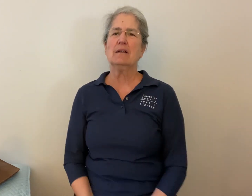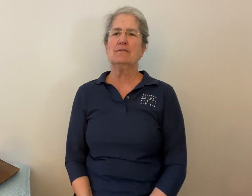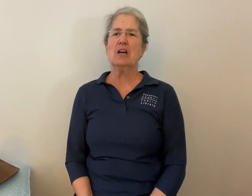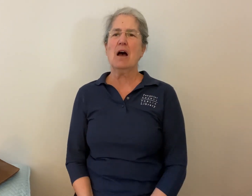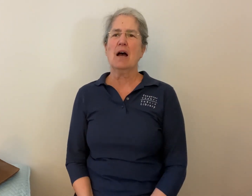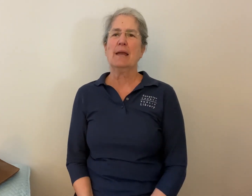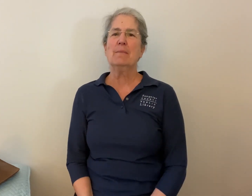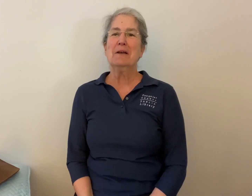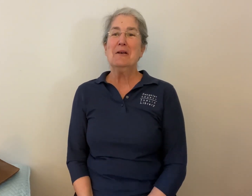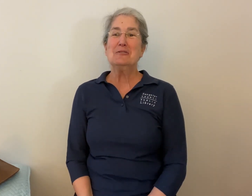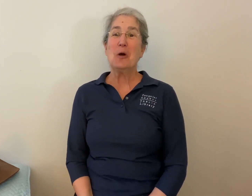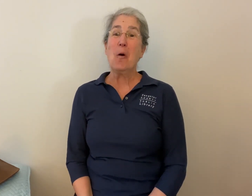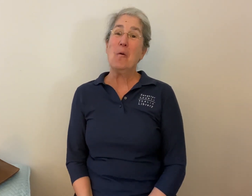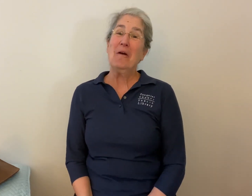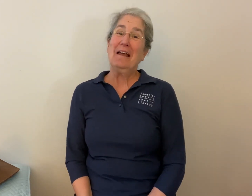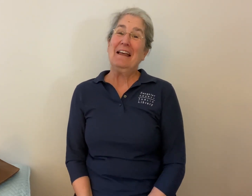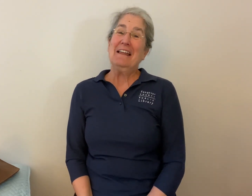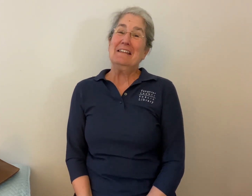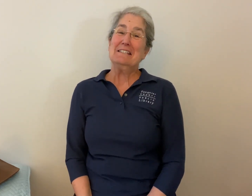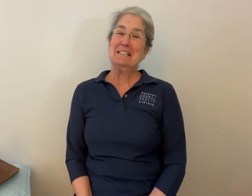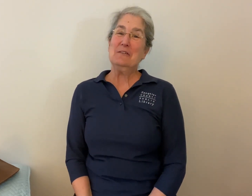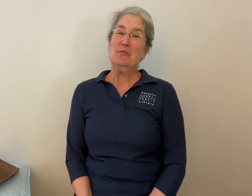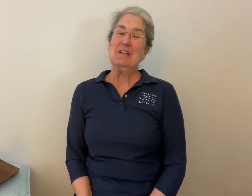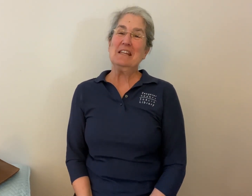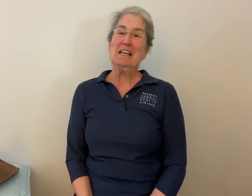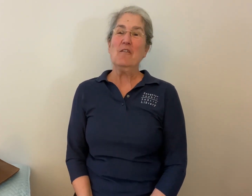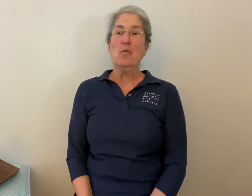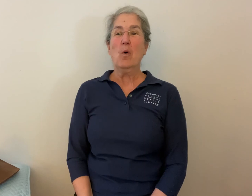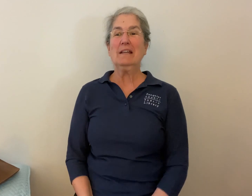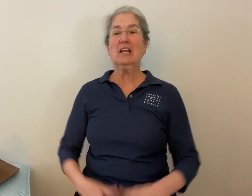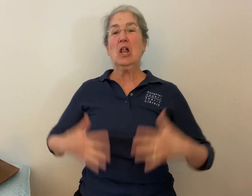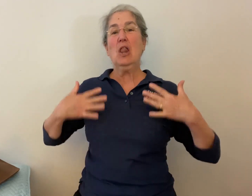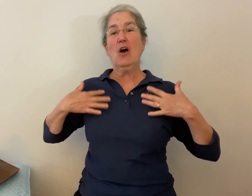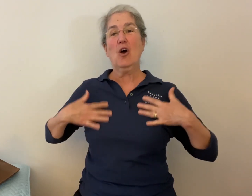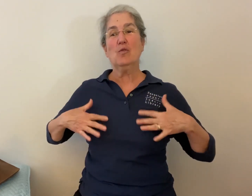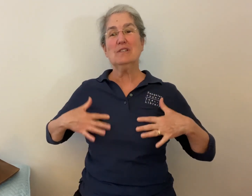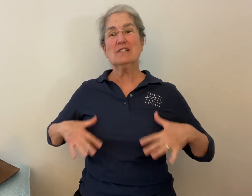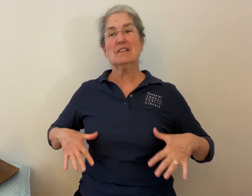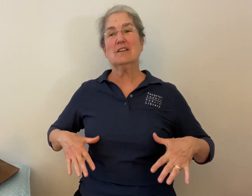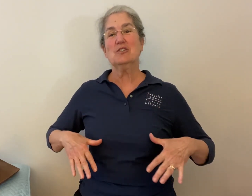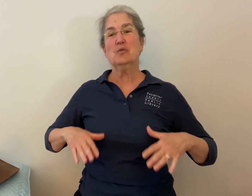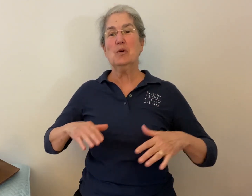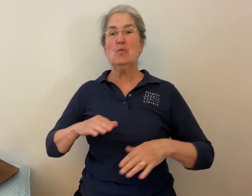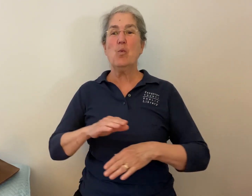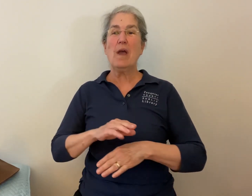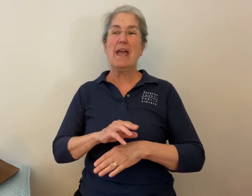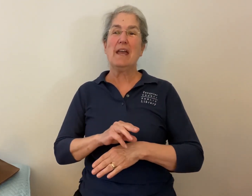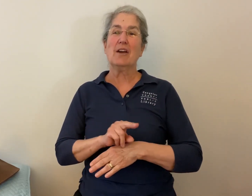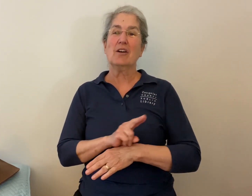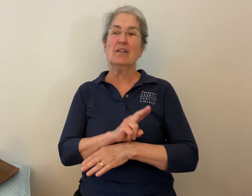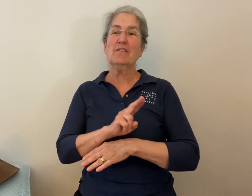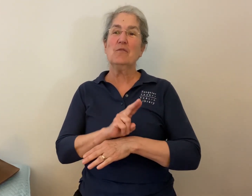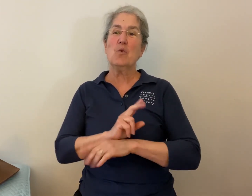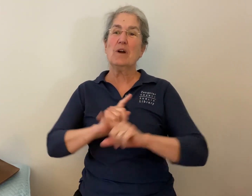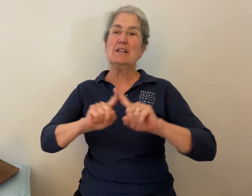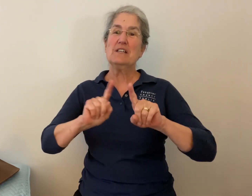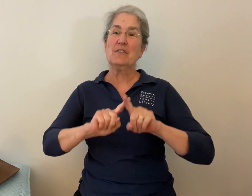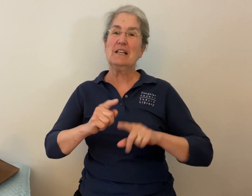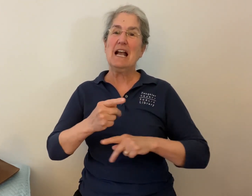of time. So see if you can think of what clothes you would wear for different